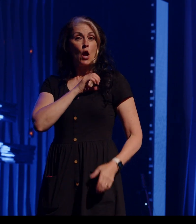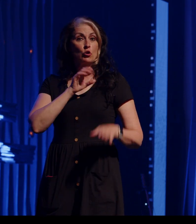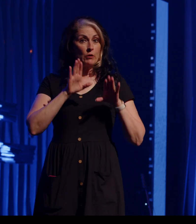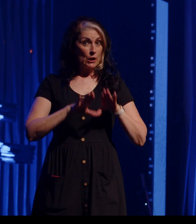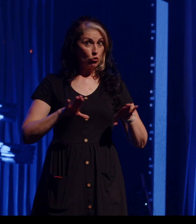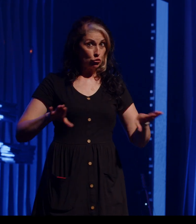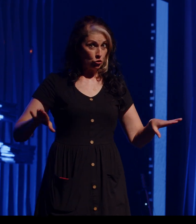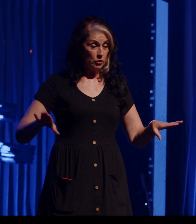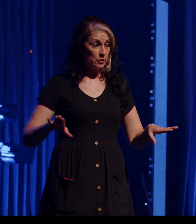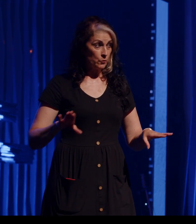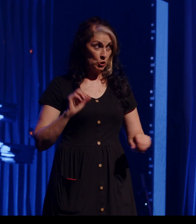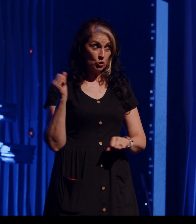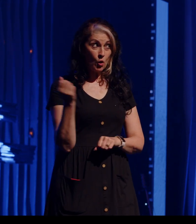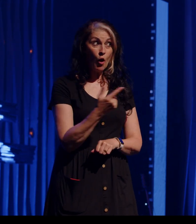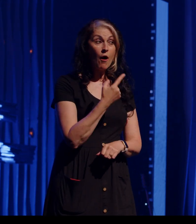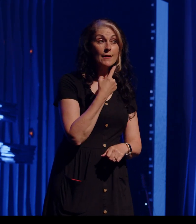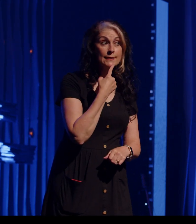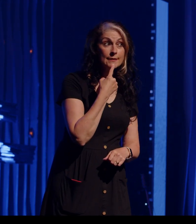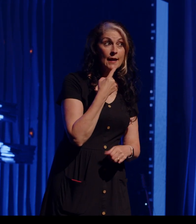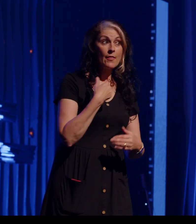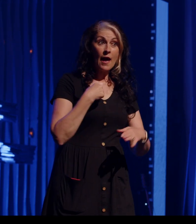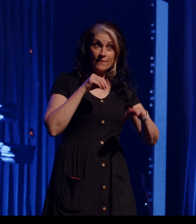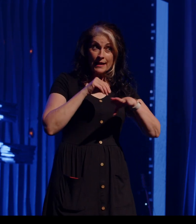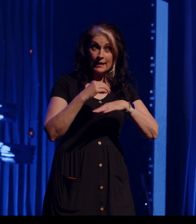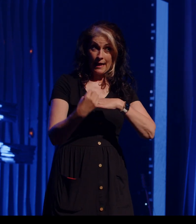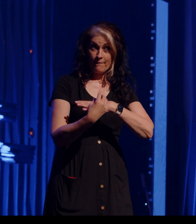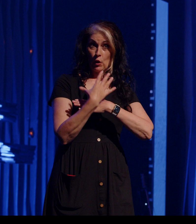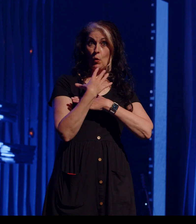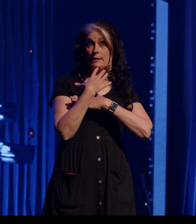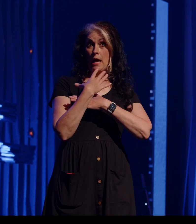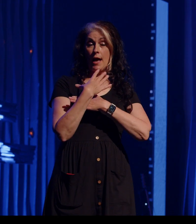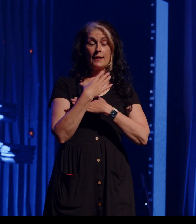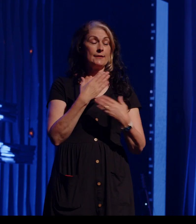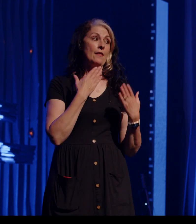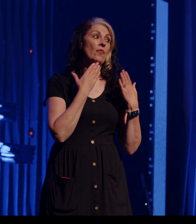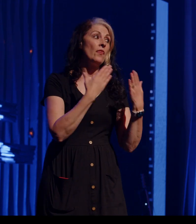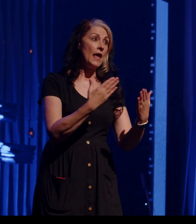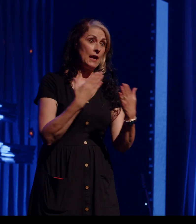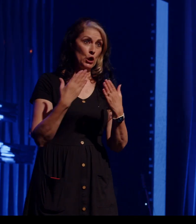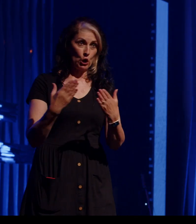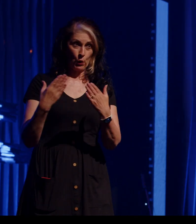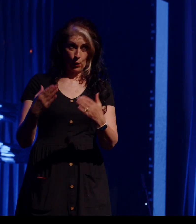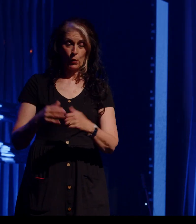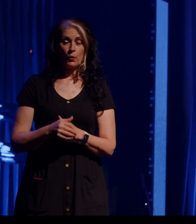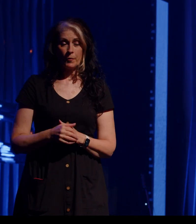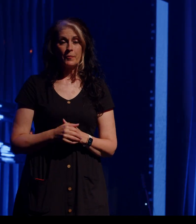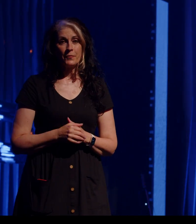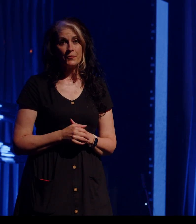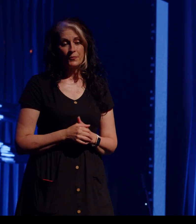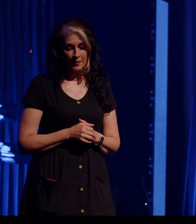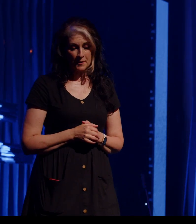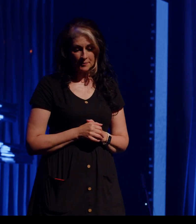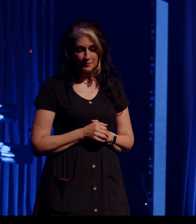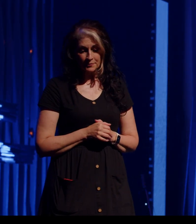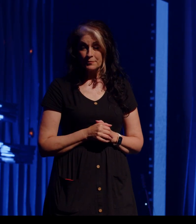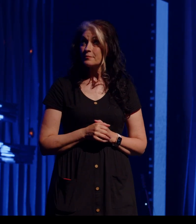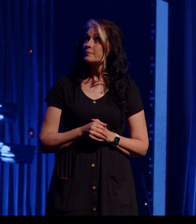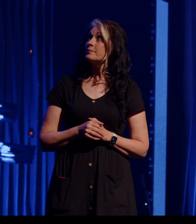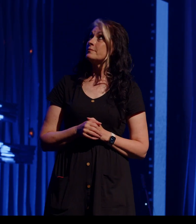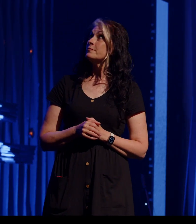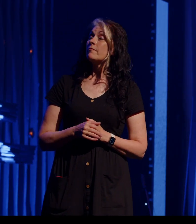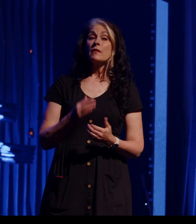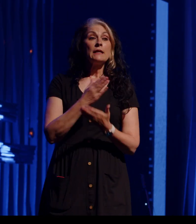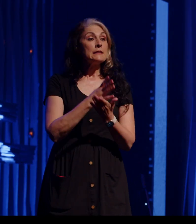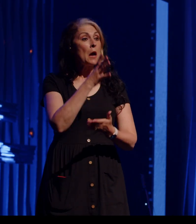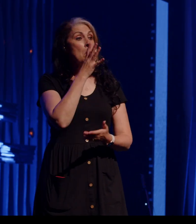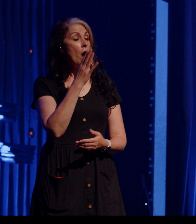children. And we should all say to those who have influenced us, thank you very much. Thank you very much. Well, some of the